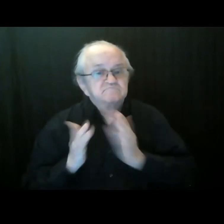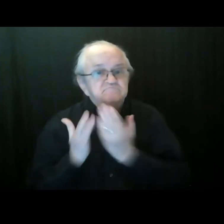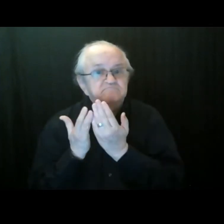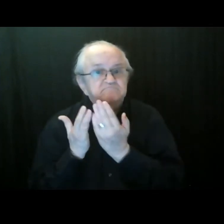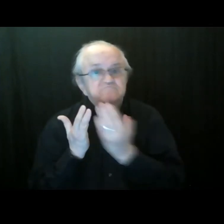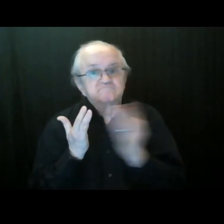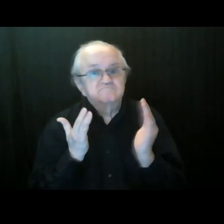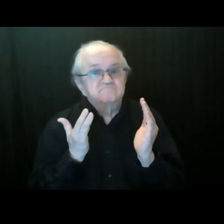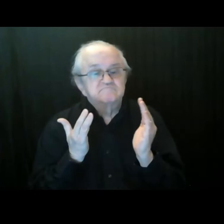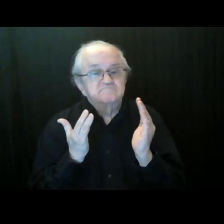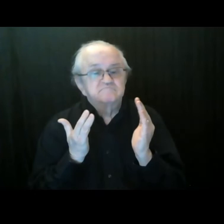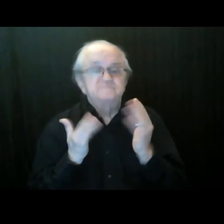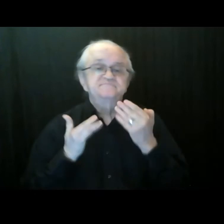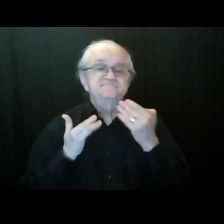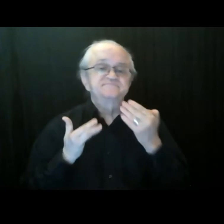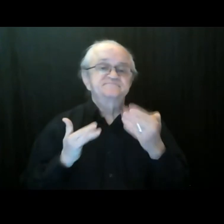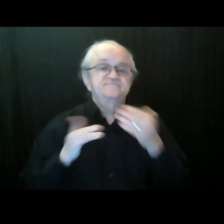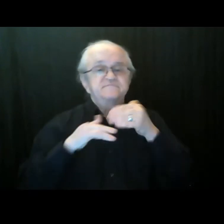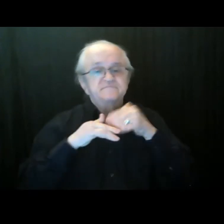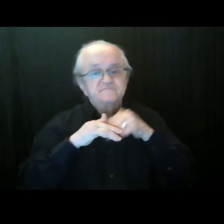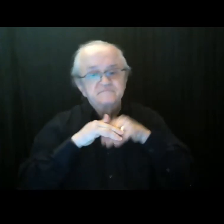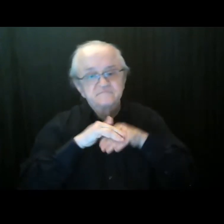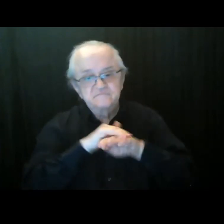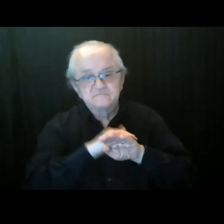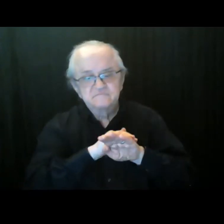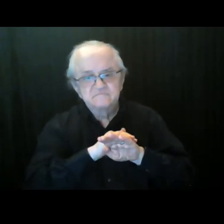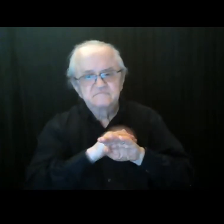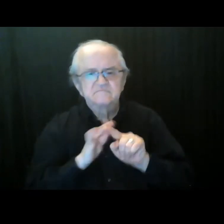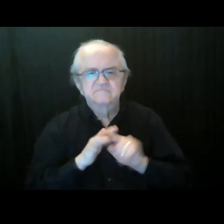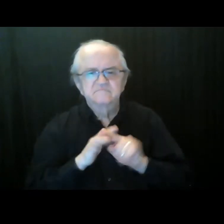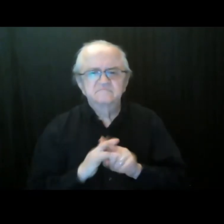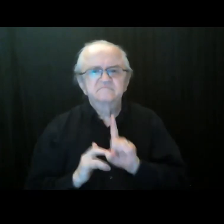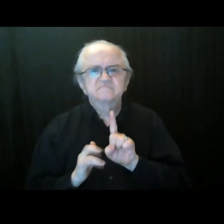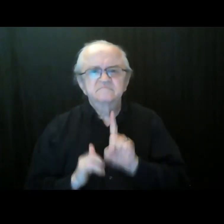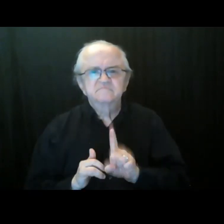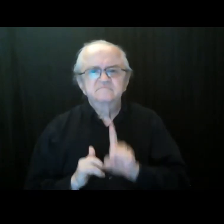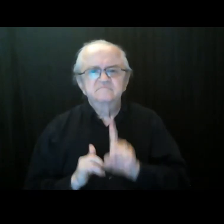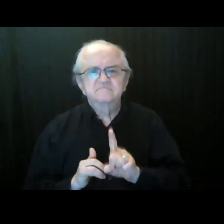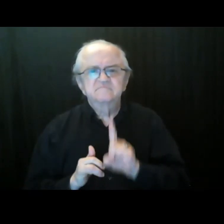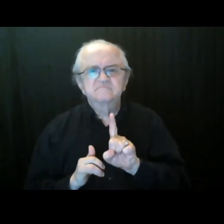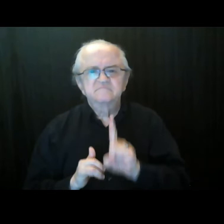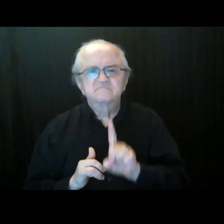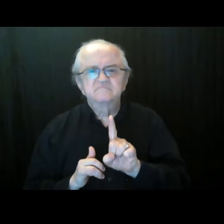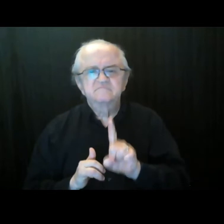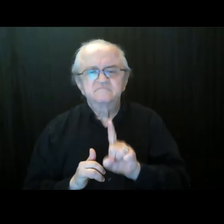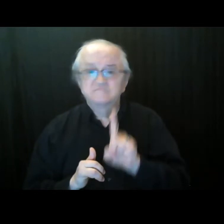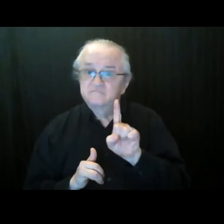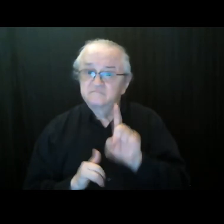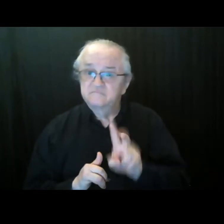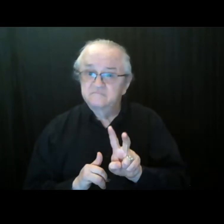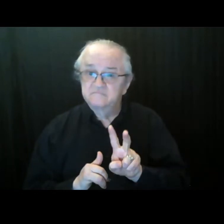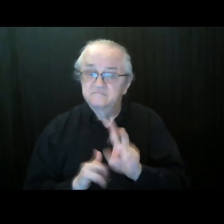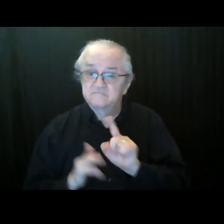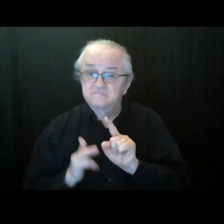He went inside. He began to walk up the aisle, and he was about halfway when